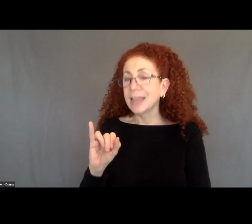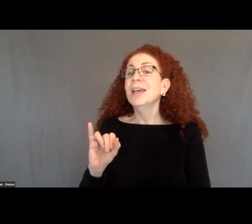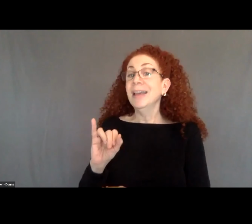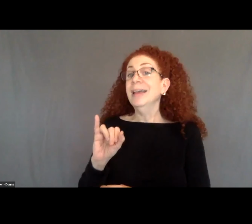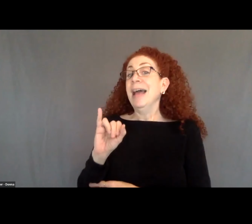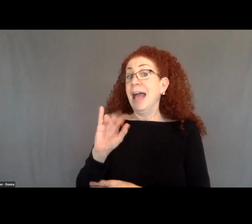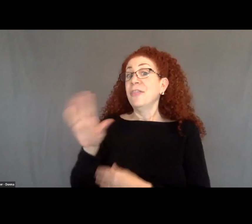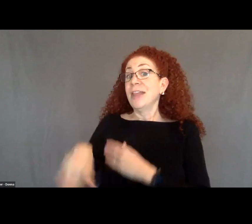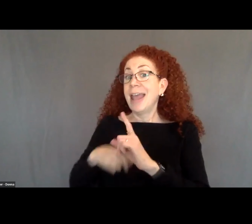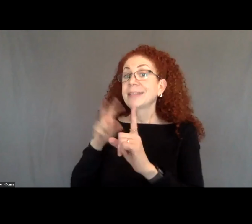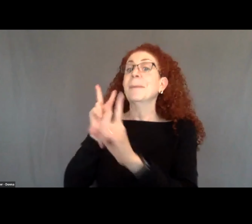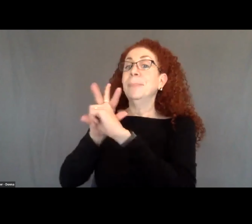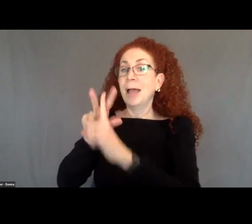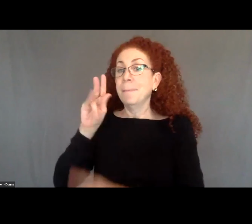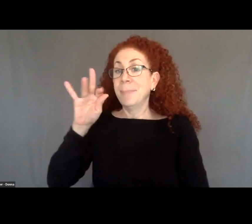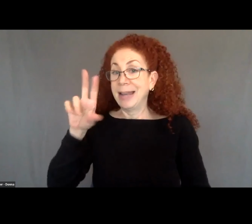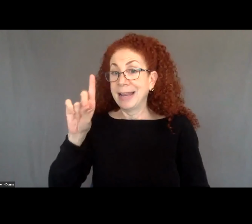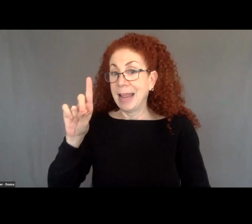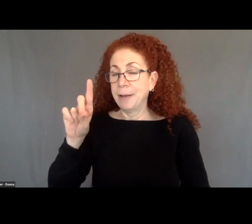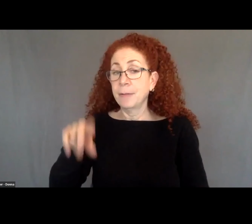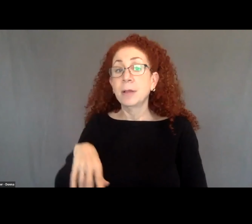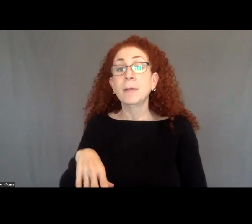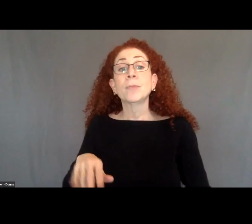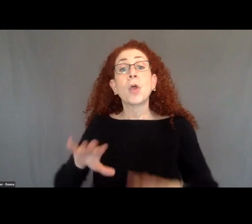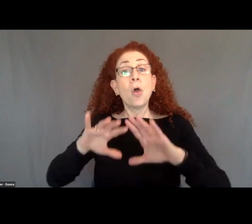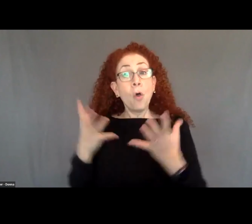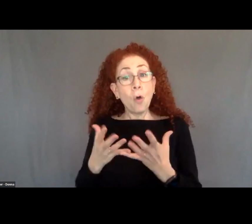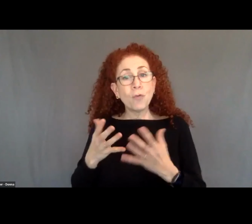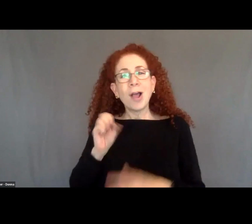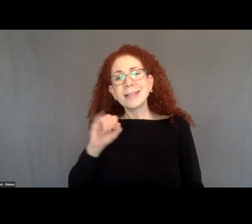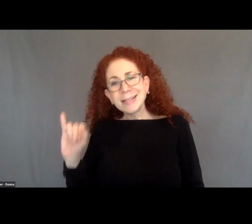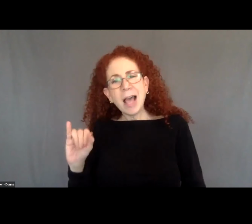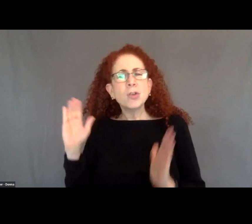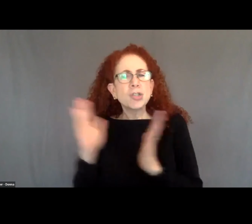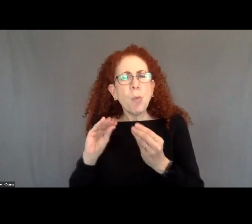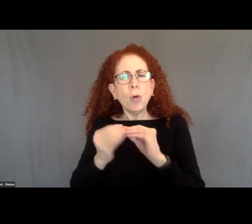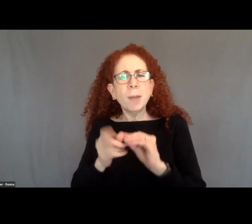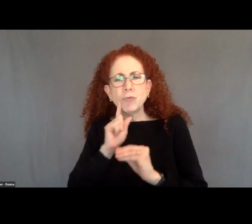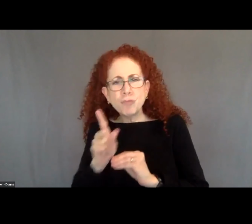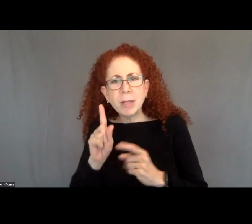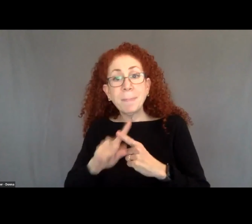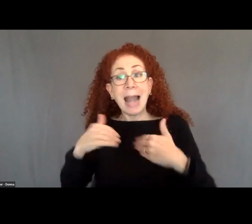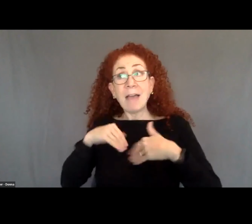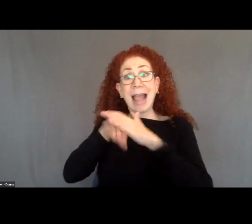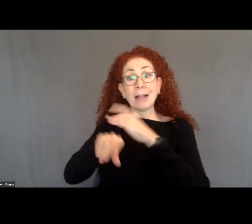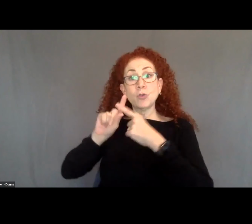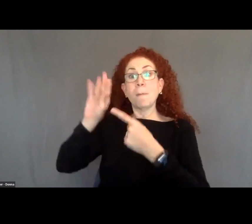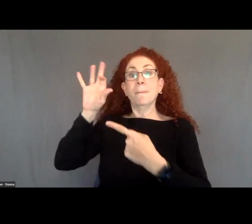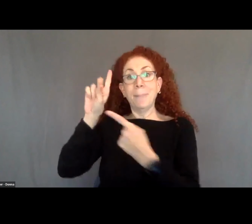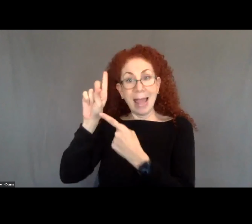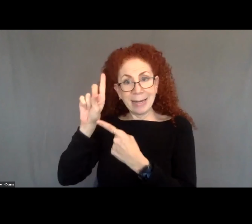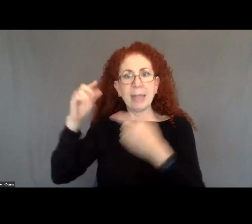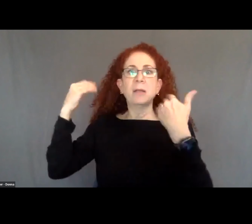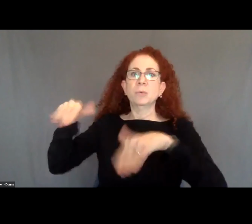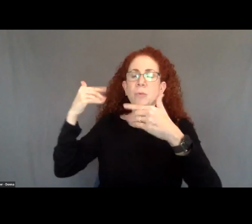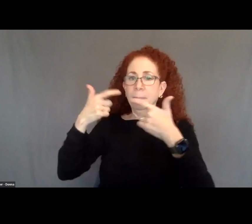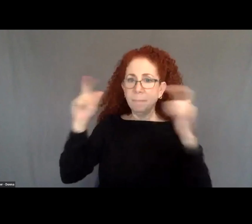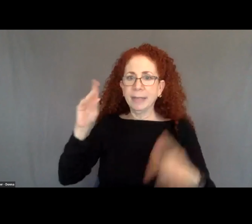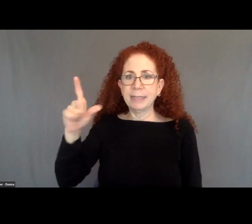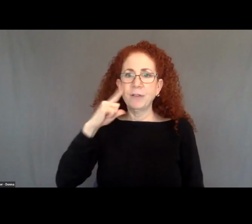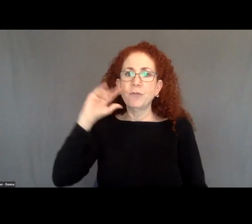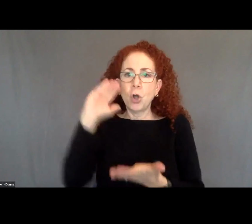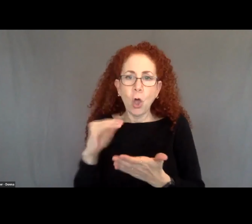Medicaid. The overall population on SSI was never large in the big scheme of things, but having access to this program was a huge deal for